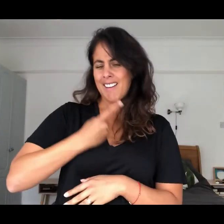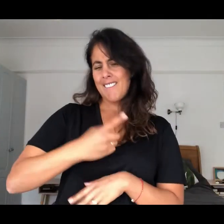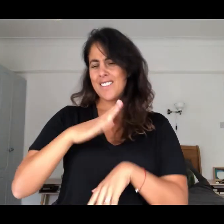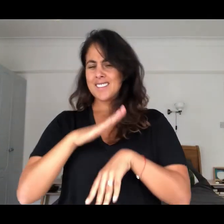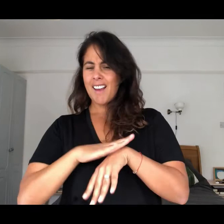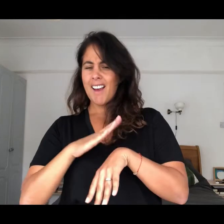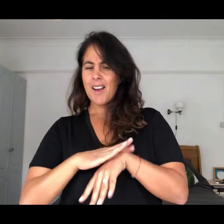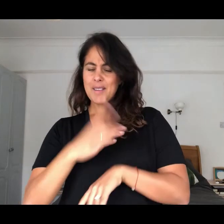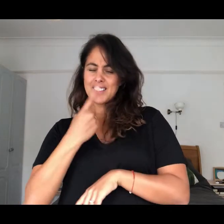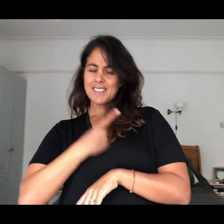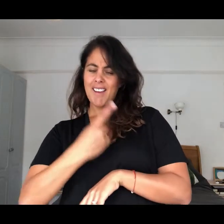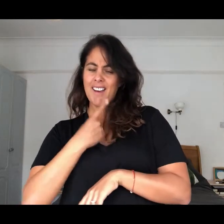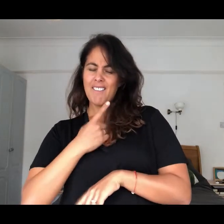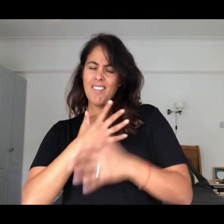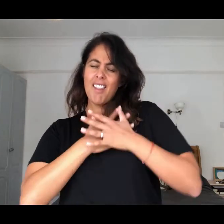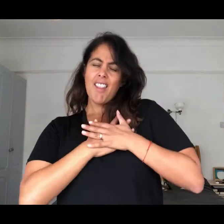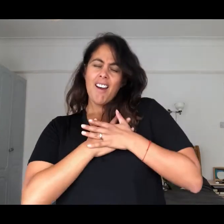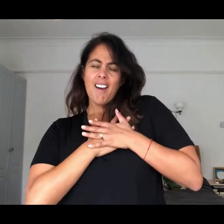self-love, baby.